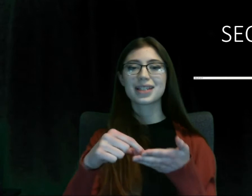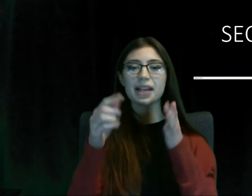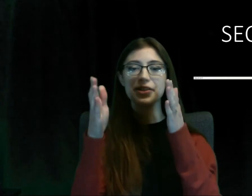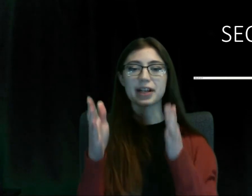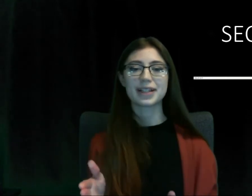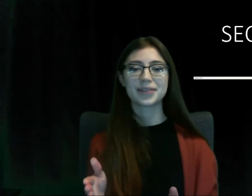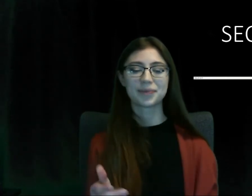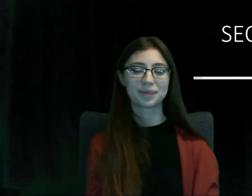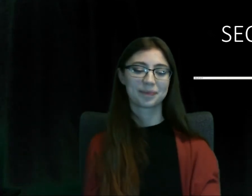Secretary.